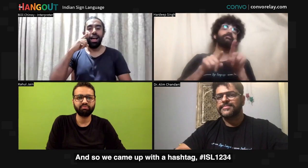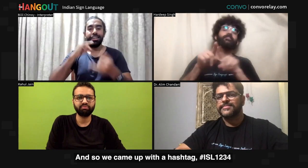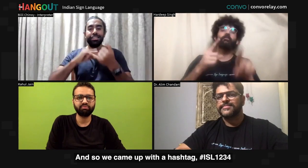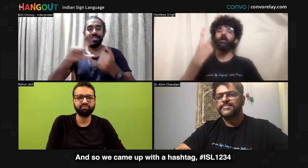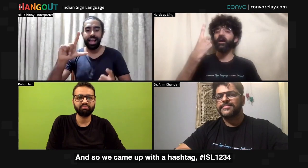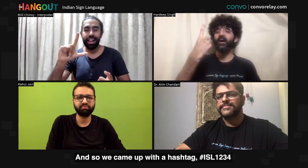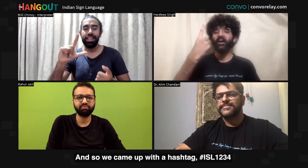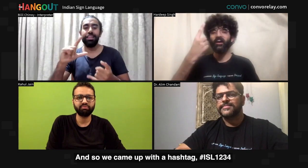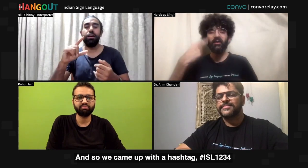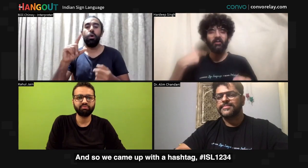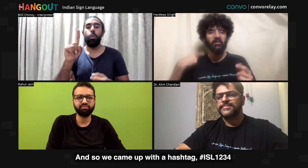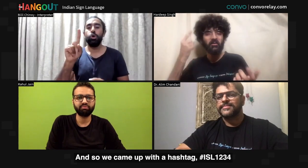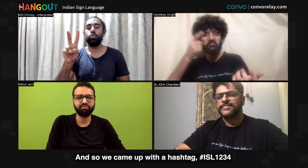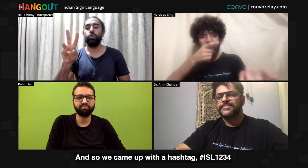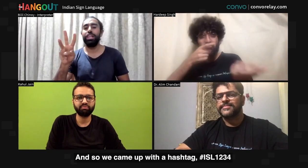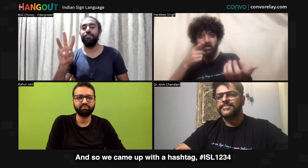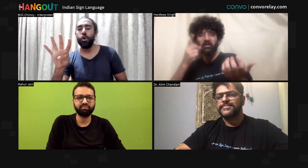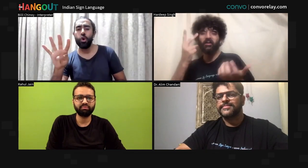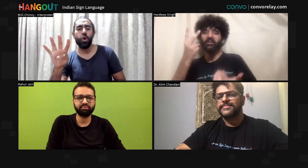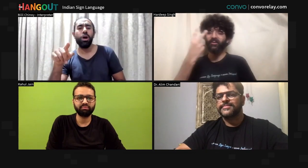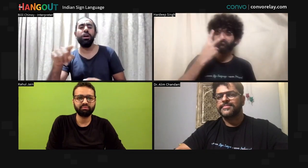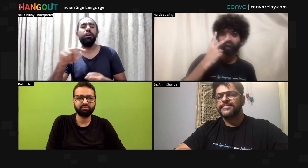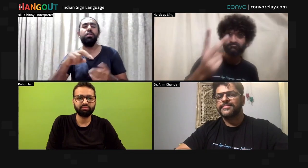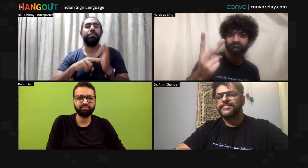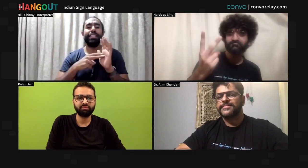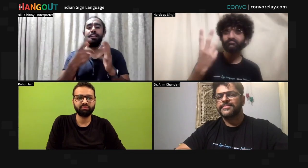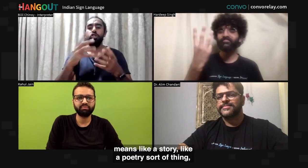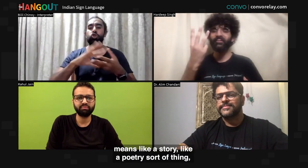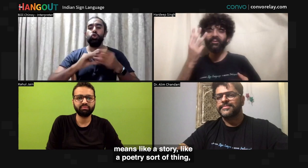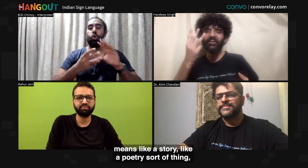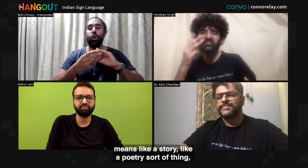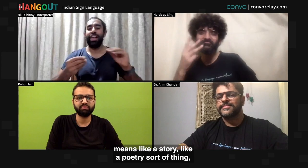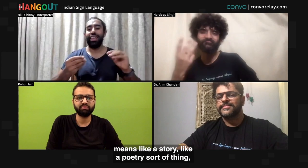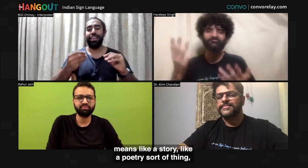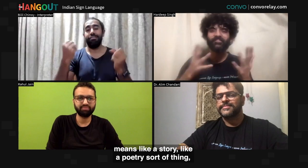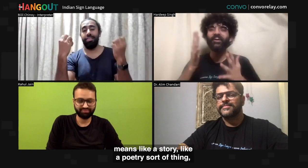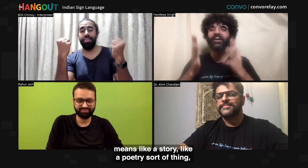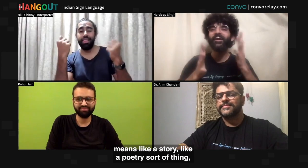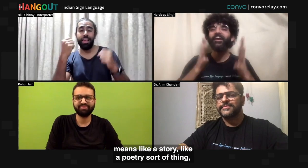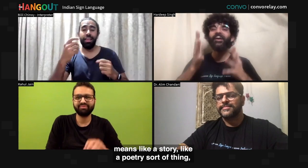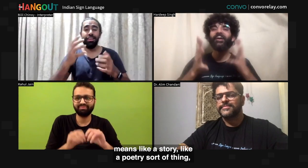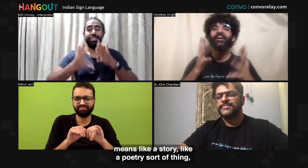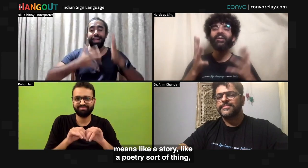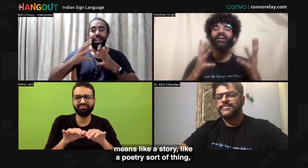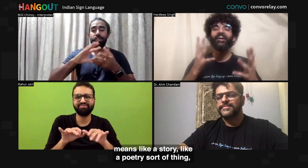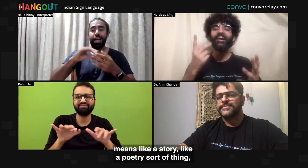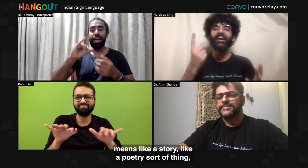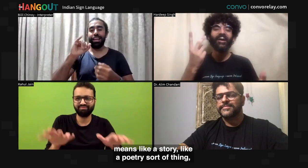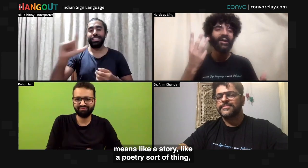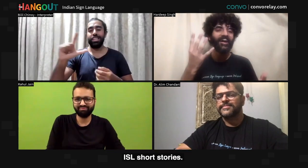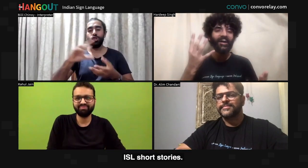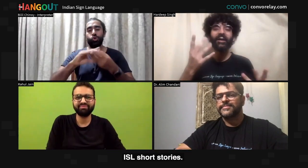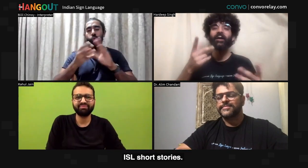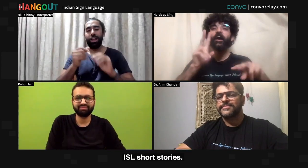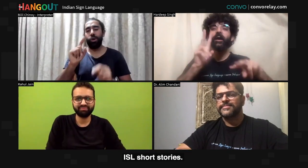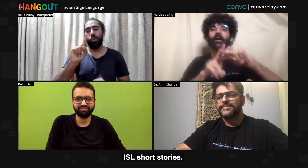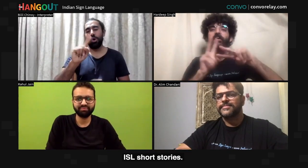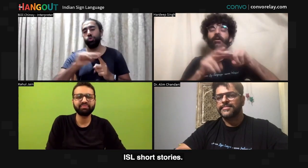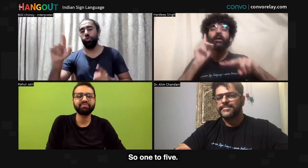hashtag, ISL1234, means like a story, like a poetry sort of thing, ISL story. So,